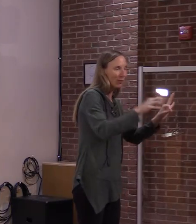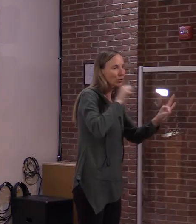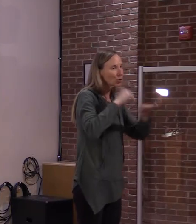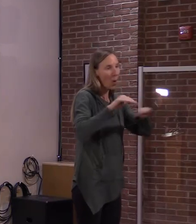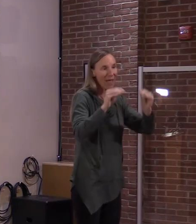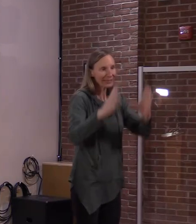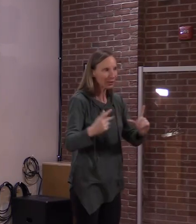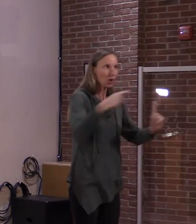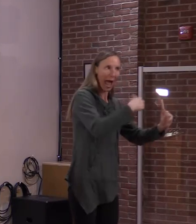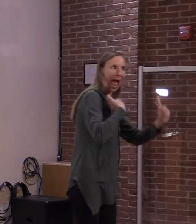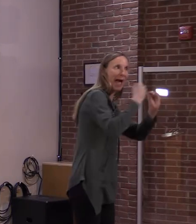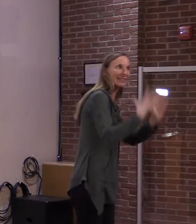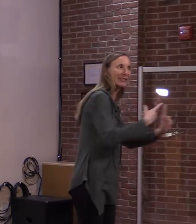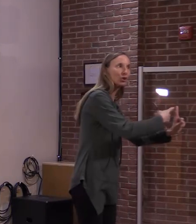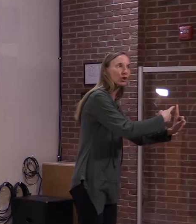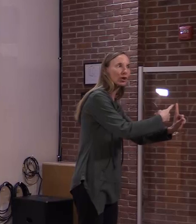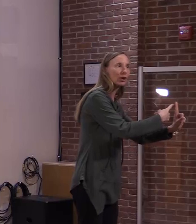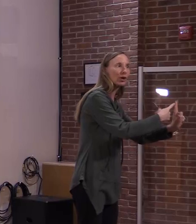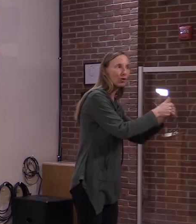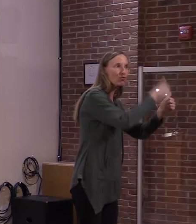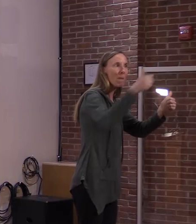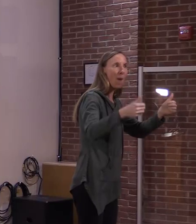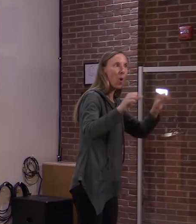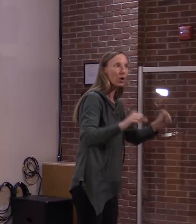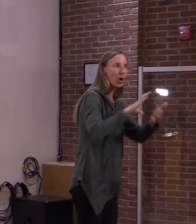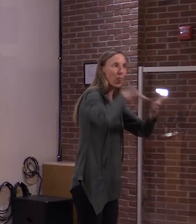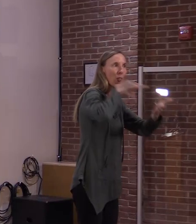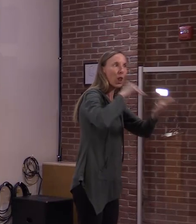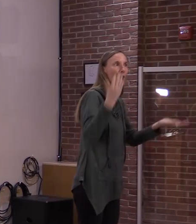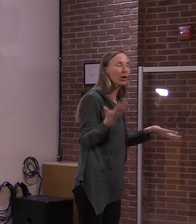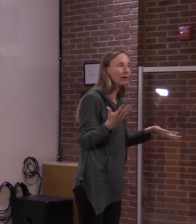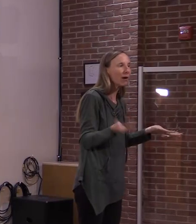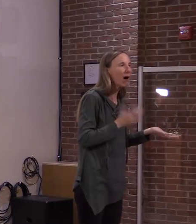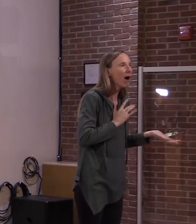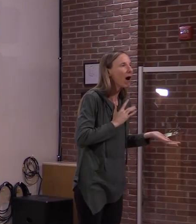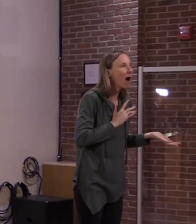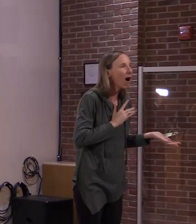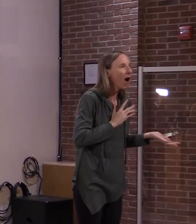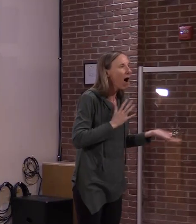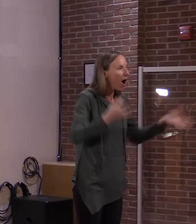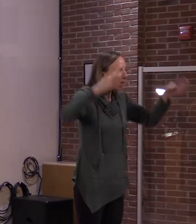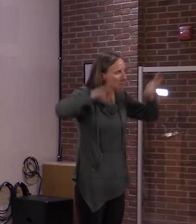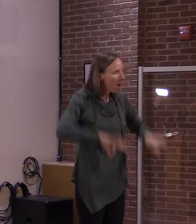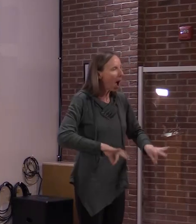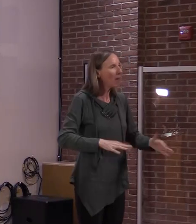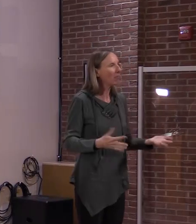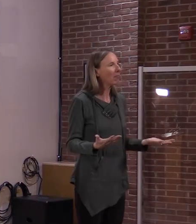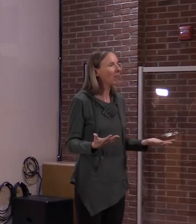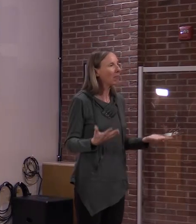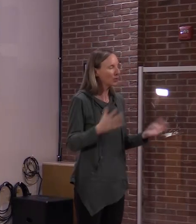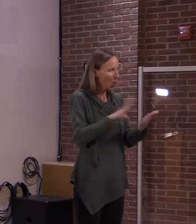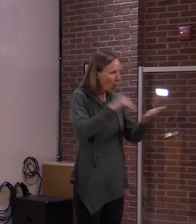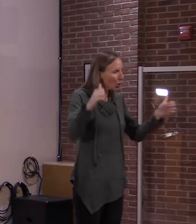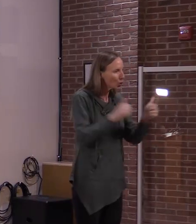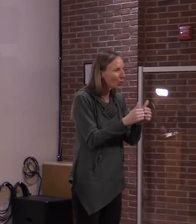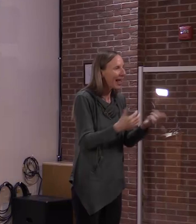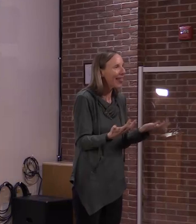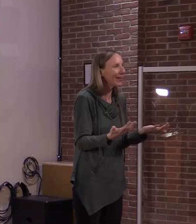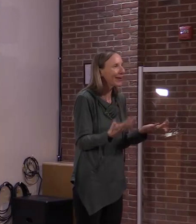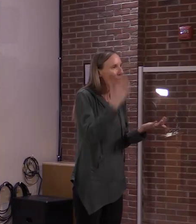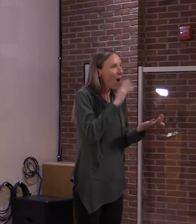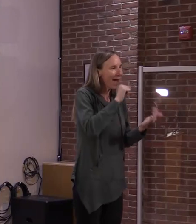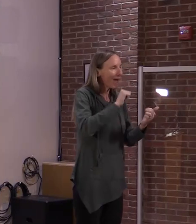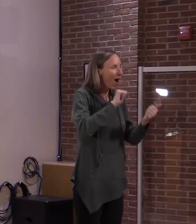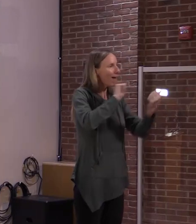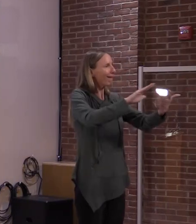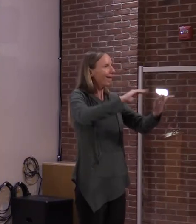learning a foreign language, and there was another school that was offering that, maybe you could learn together. So this is the type of approach